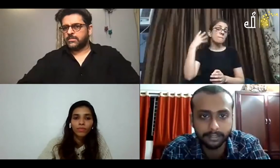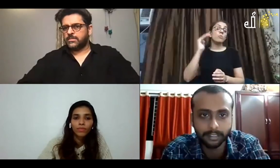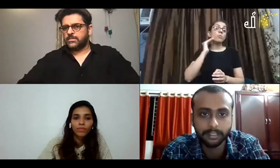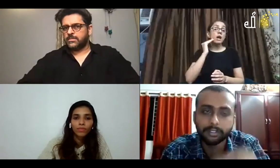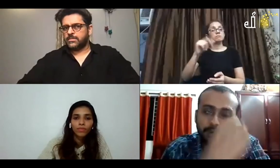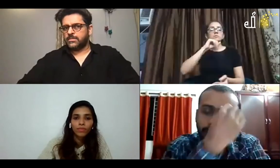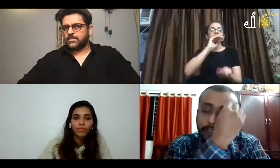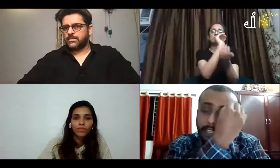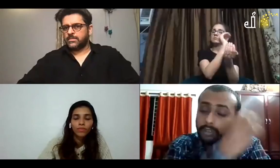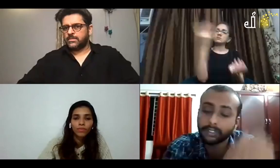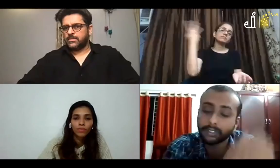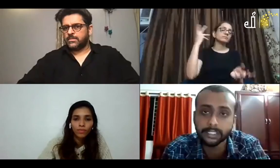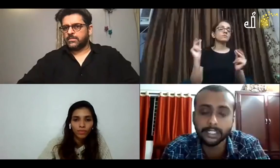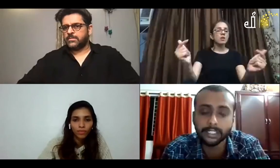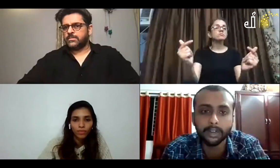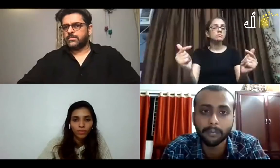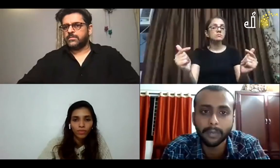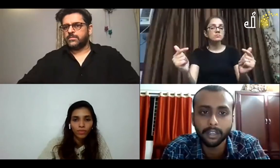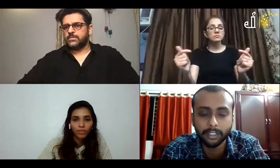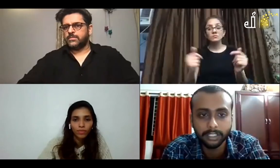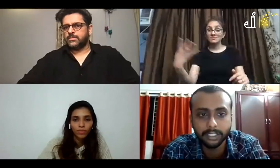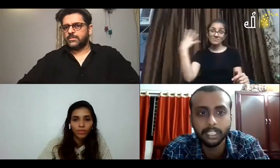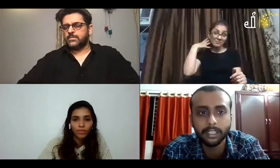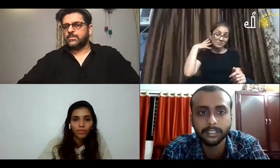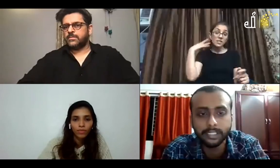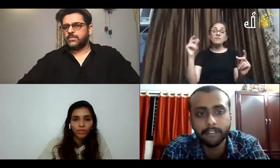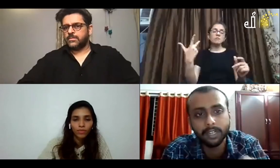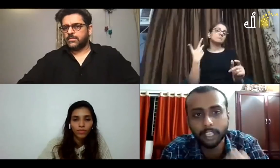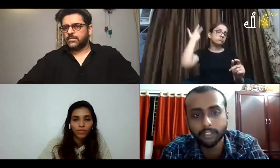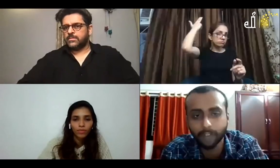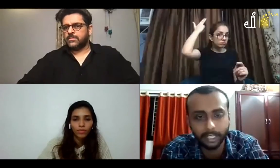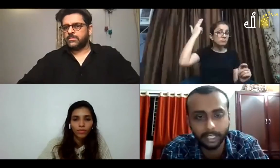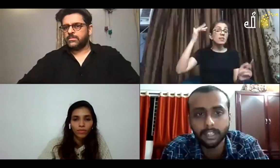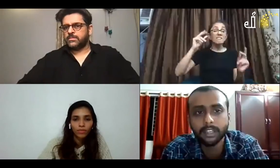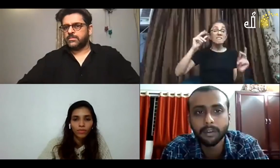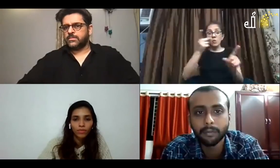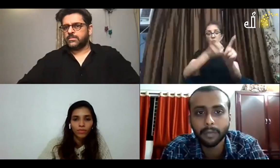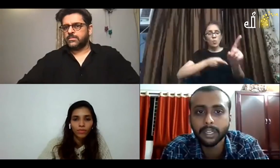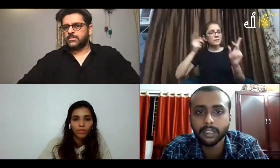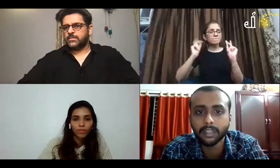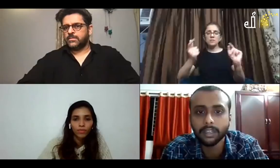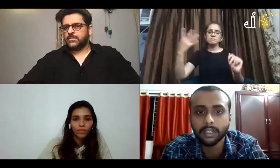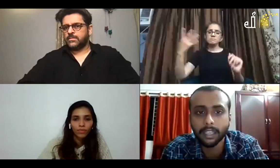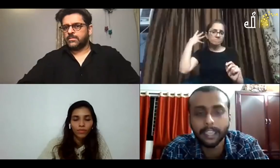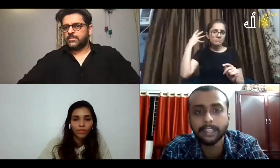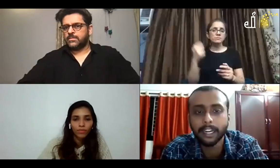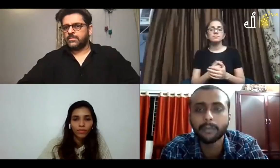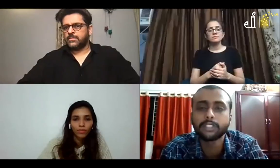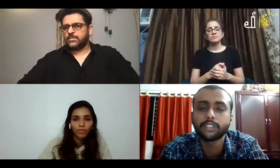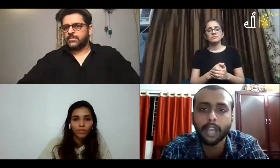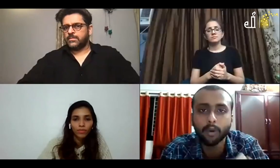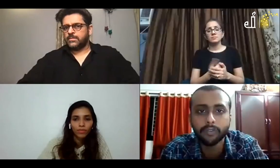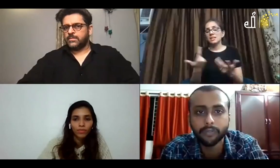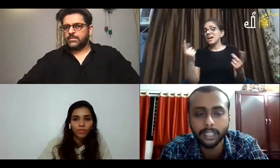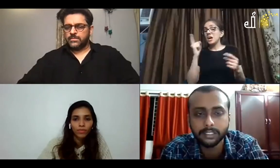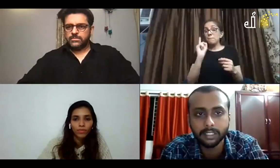the earliest. So you suggest a cochlear implant surgery just after the age of 1 year. But again, that depends